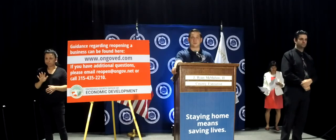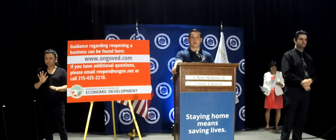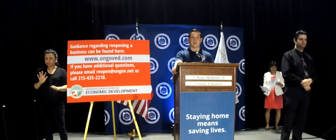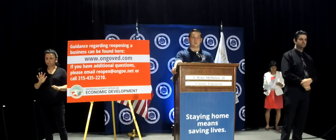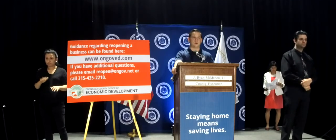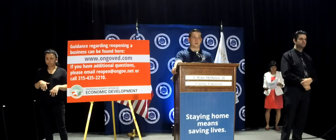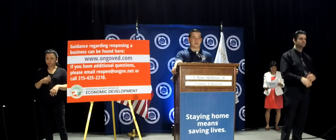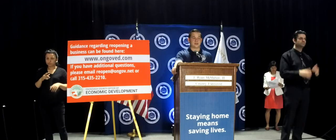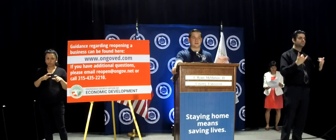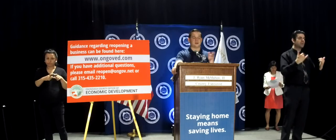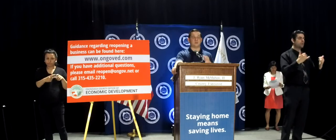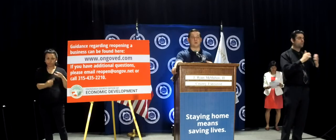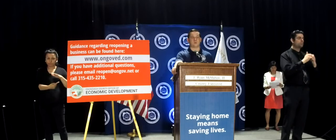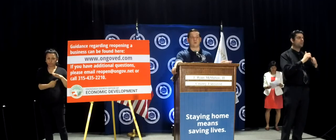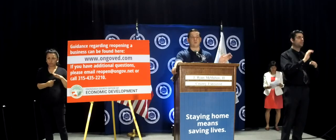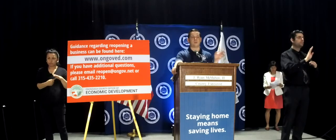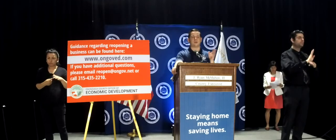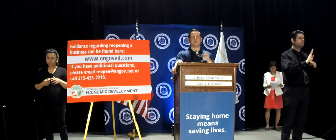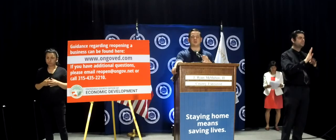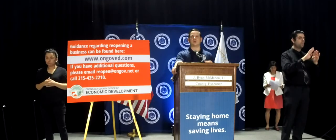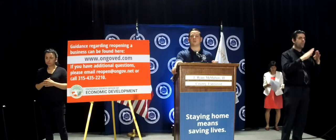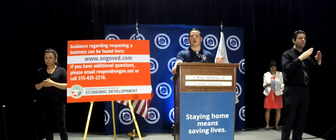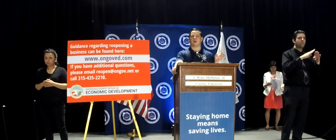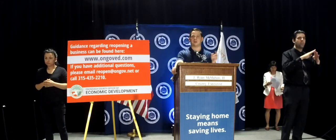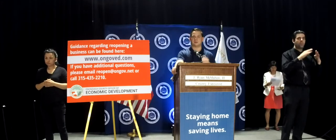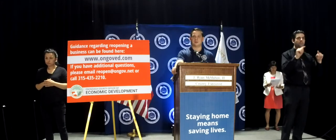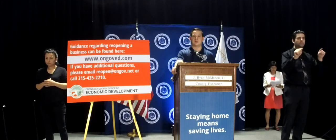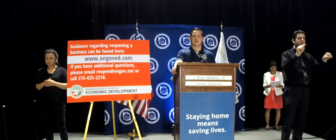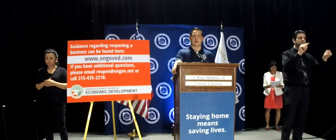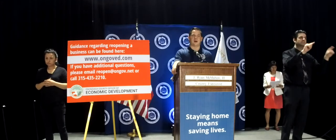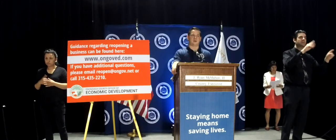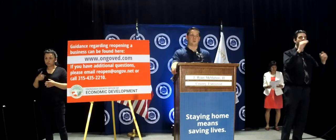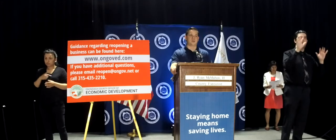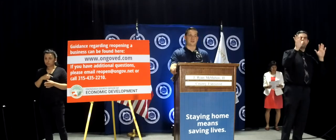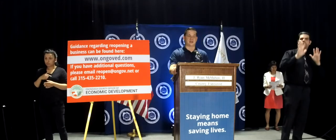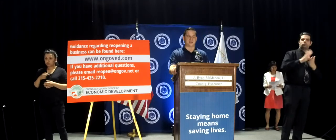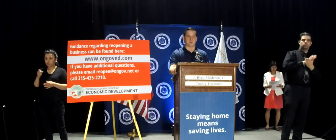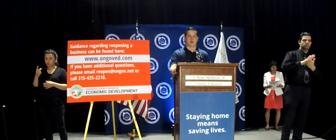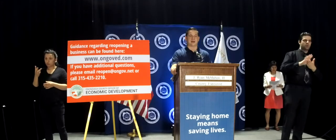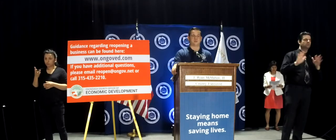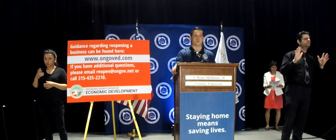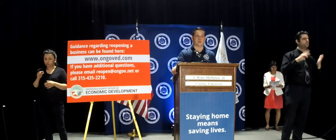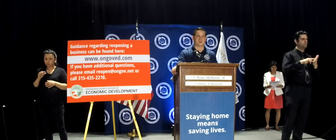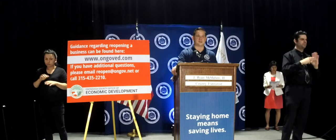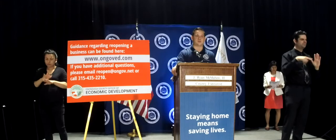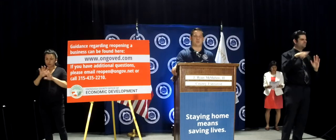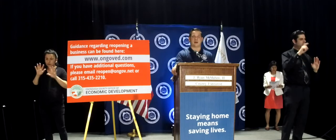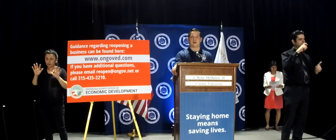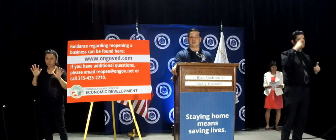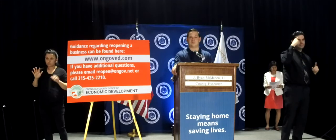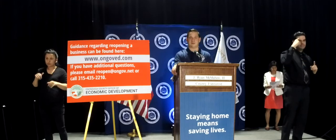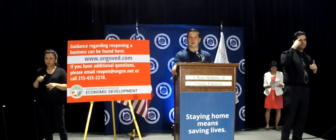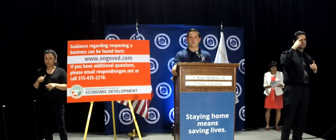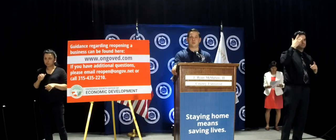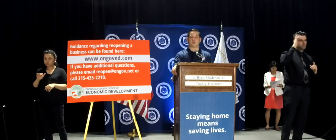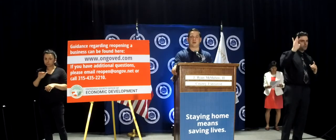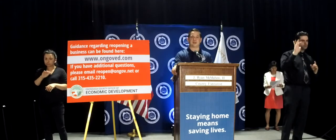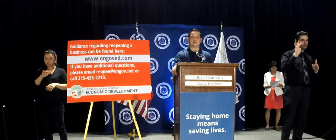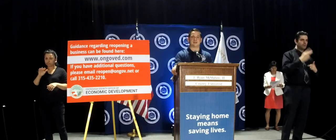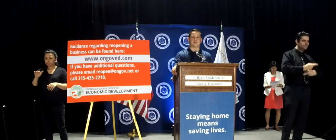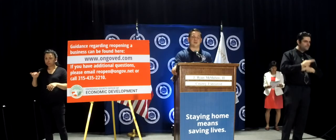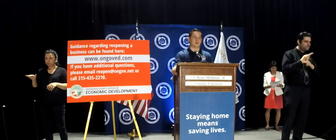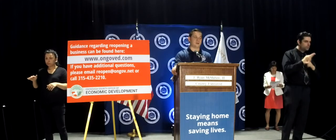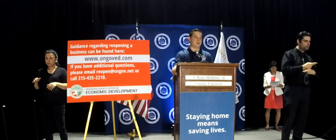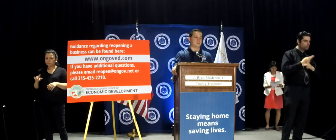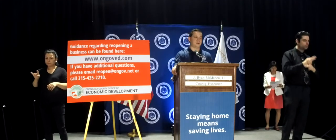positions. And we're getting there. We're making so much progress. We just got to keep reminding people this. It's repetitive. I know people probably